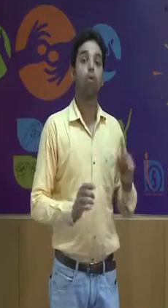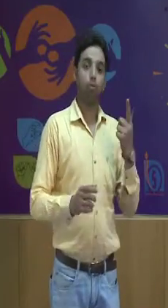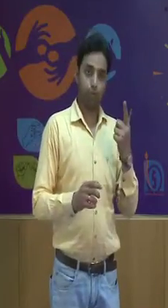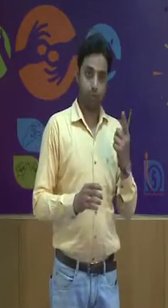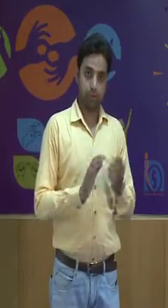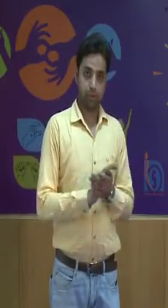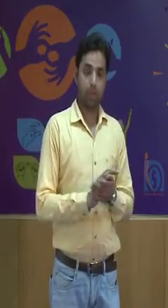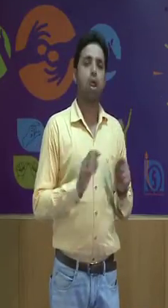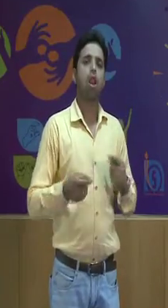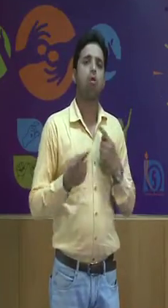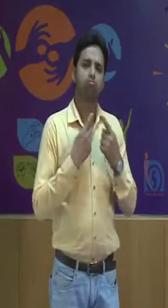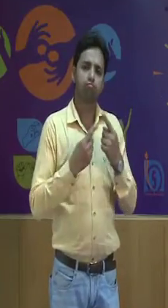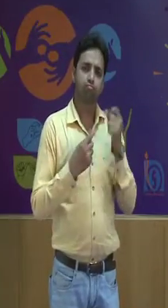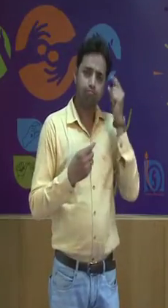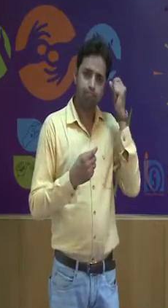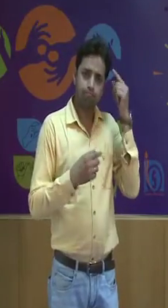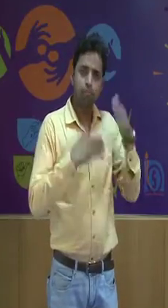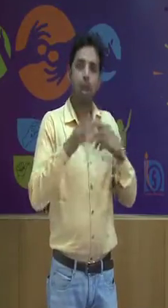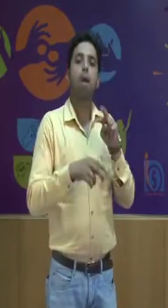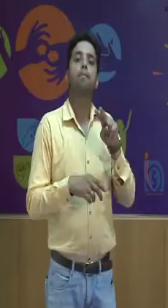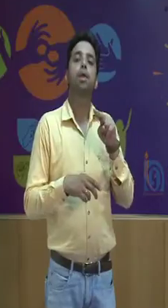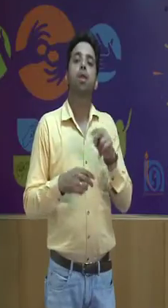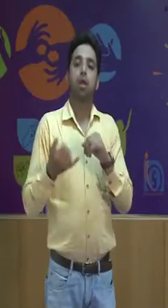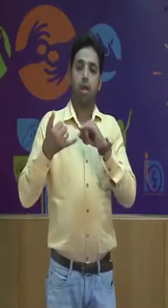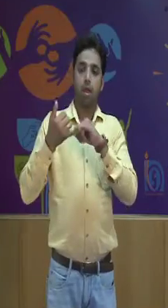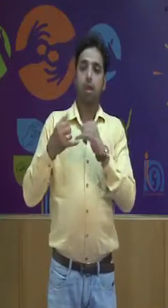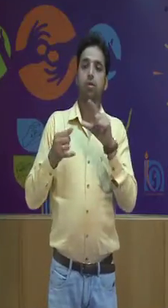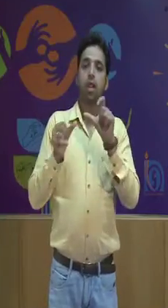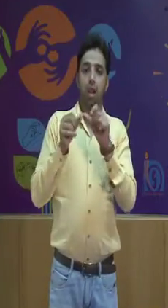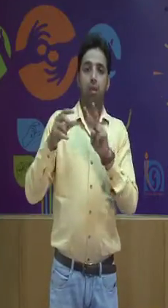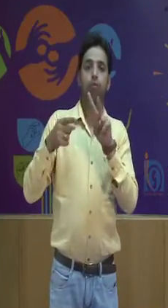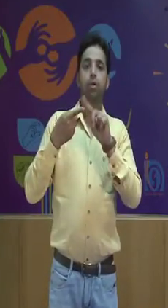First, let us understand the meaning of term slavery.